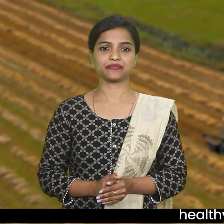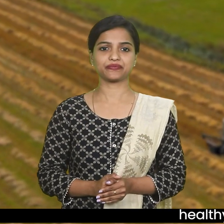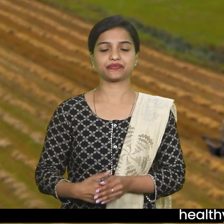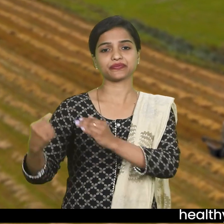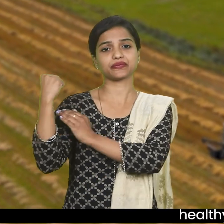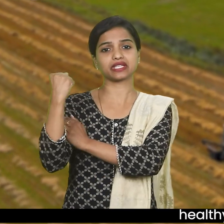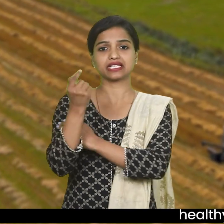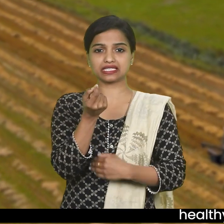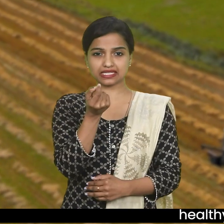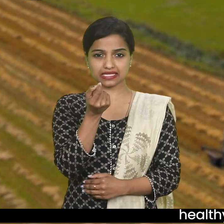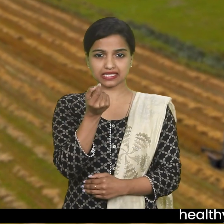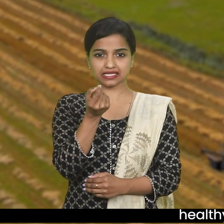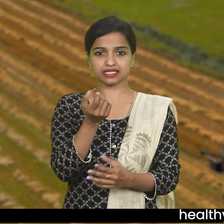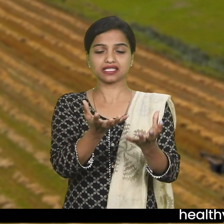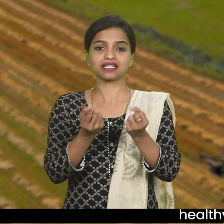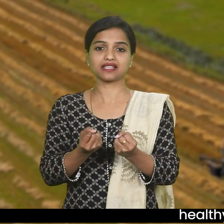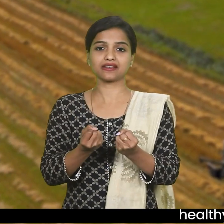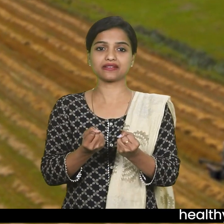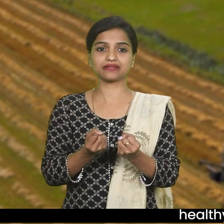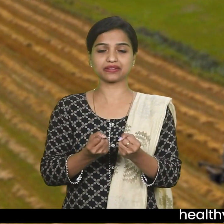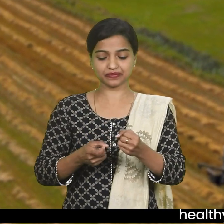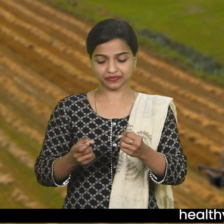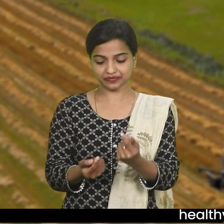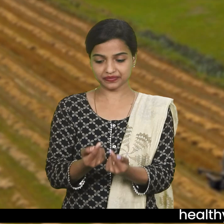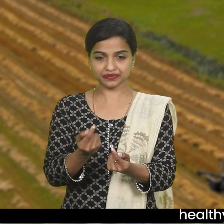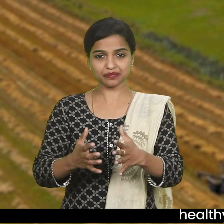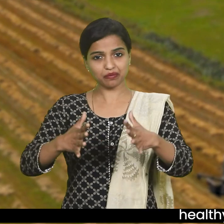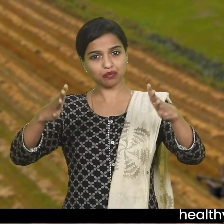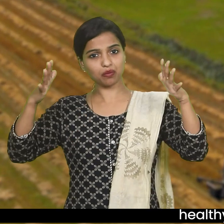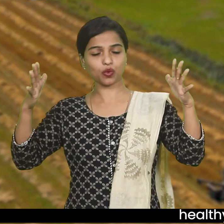Healthy seeds give healthy crops.